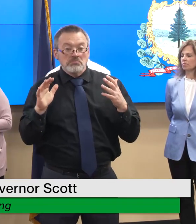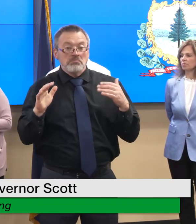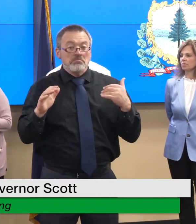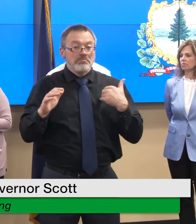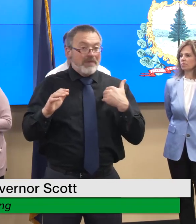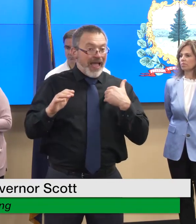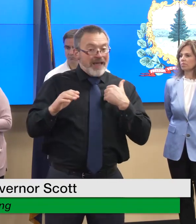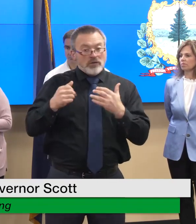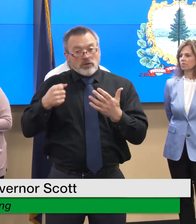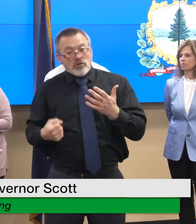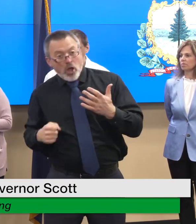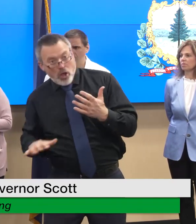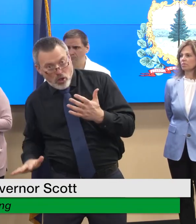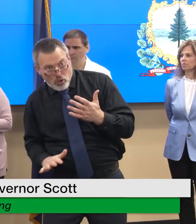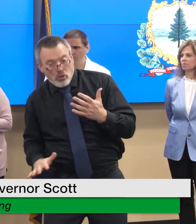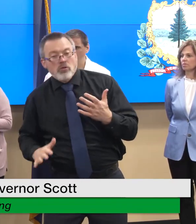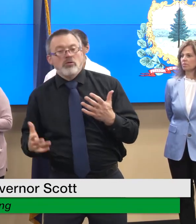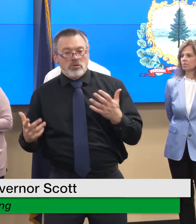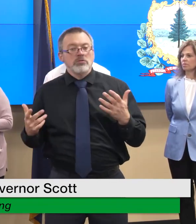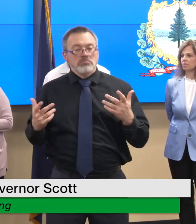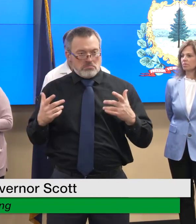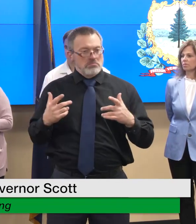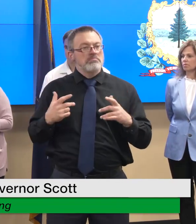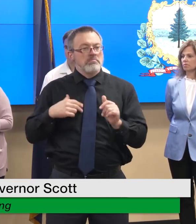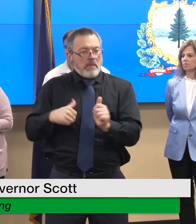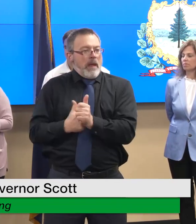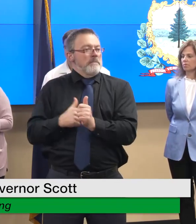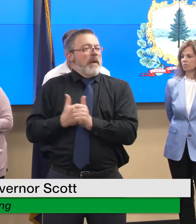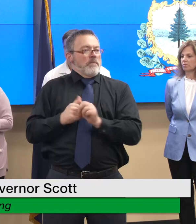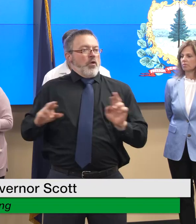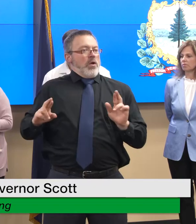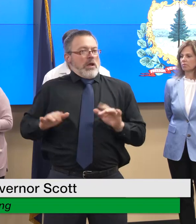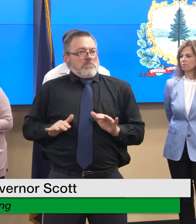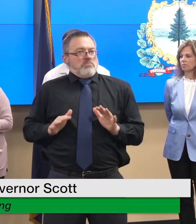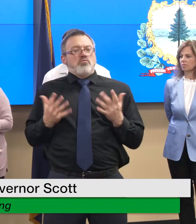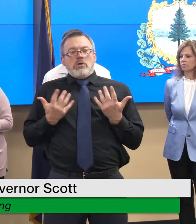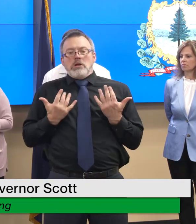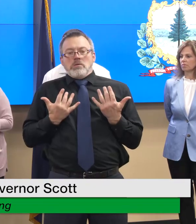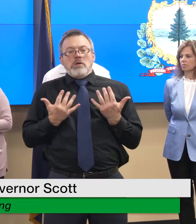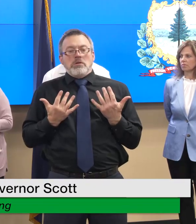Vermont need their services. We will discuss the weather in just a moment.